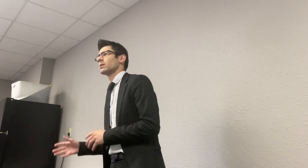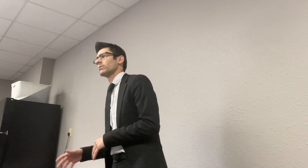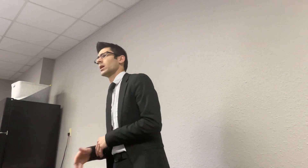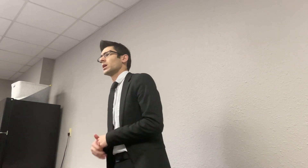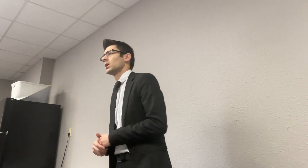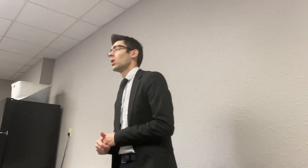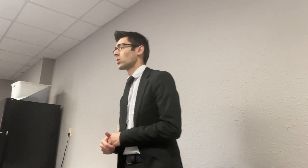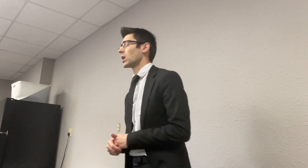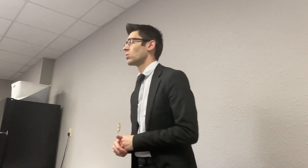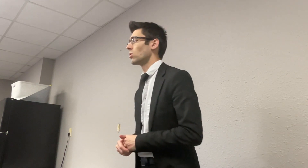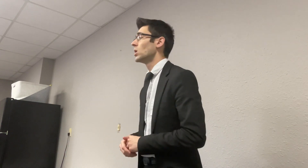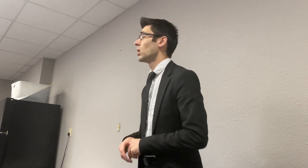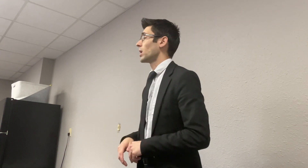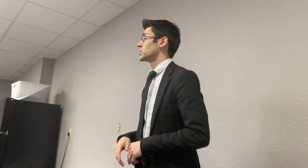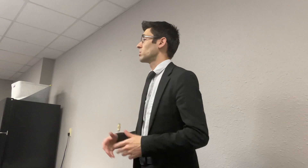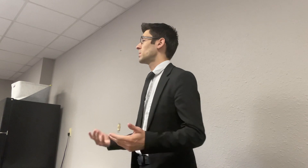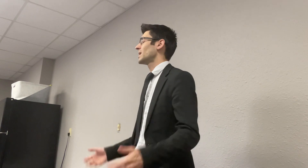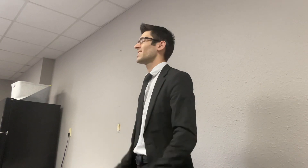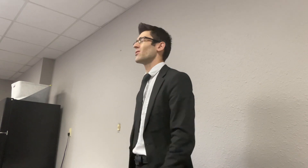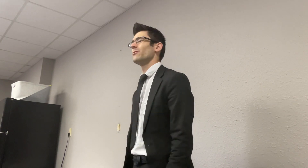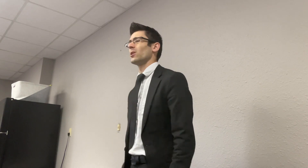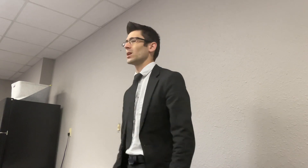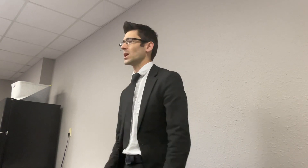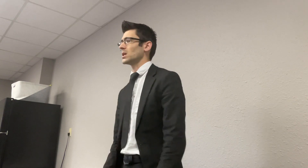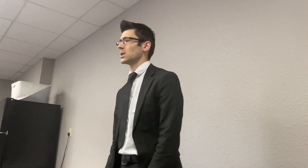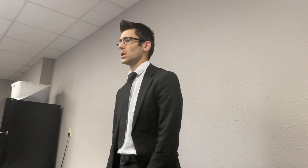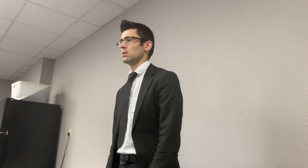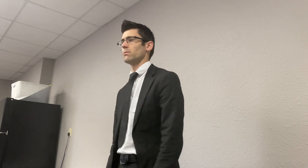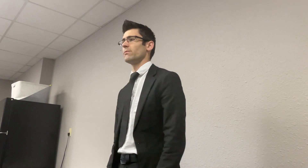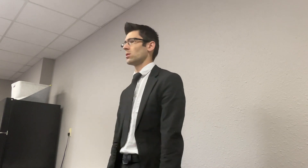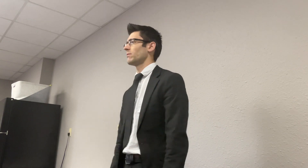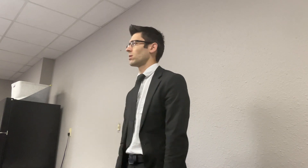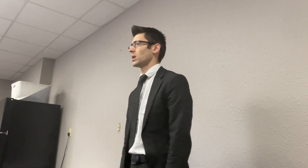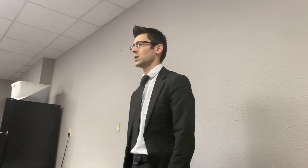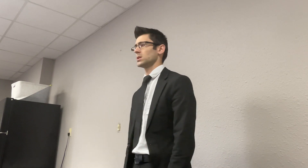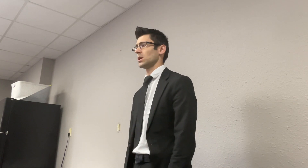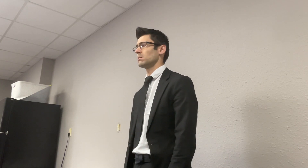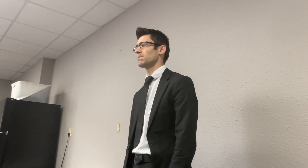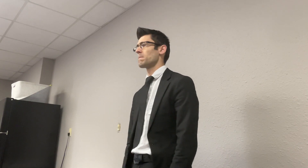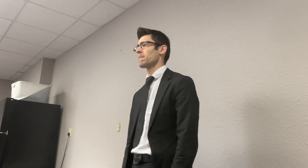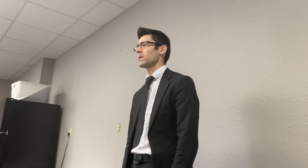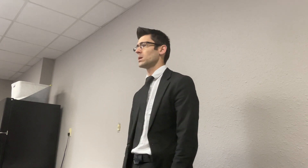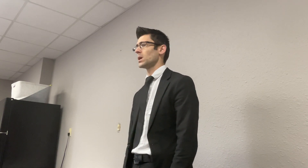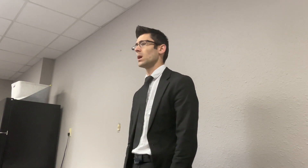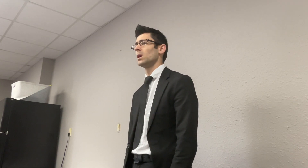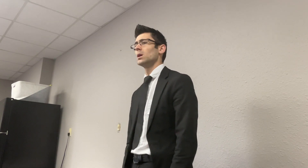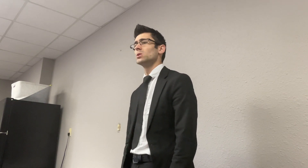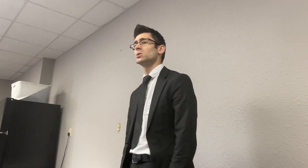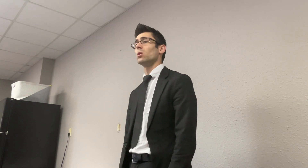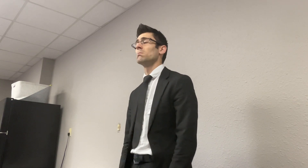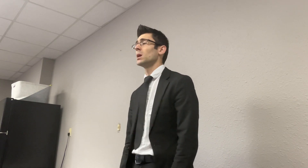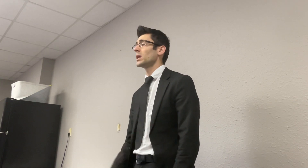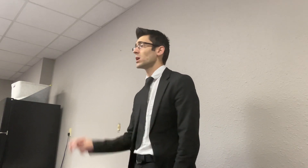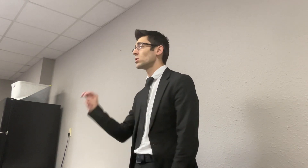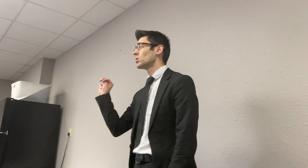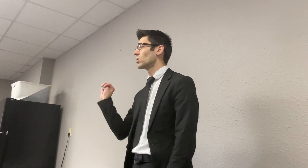Friday. no. Okay, cool. All right, so Monday, they're very easy. Very, very easy. Oh, thank God. Yeah. So Monday, you all